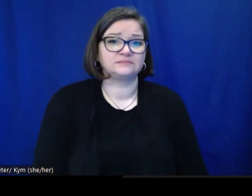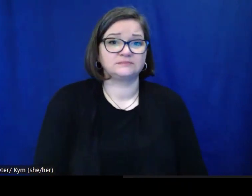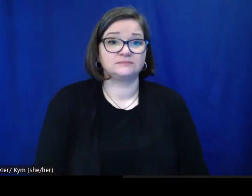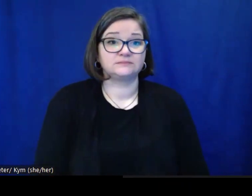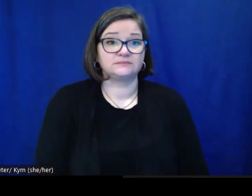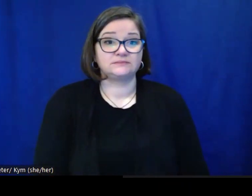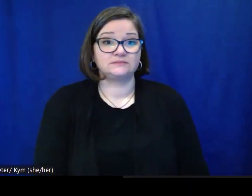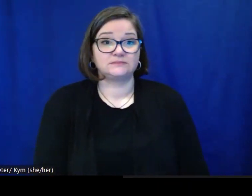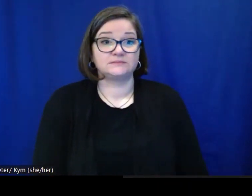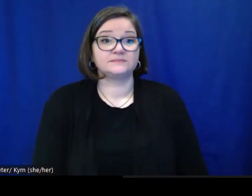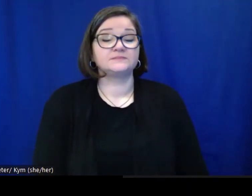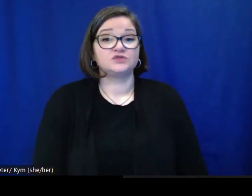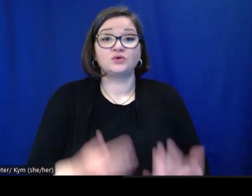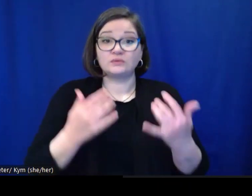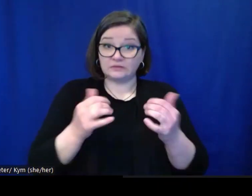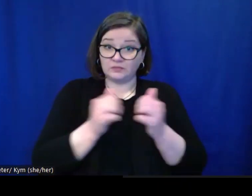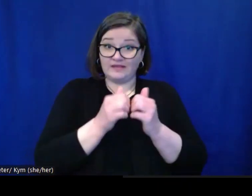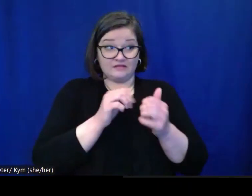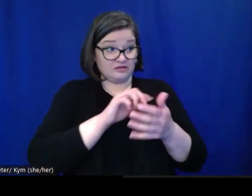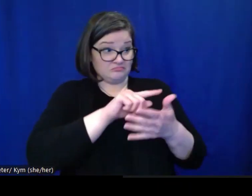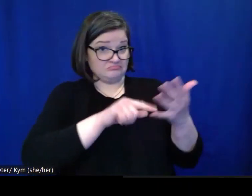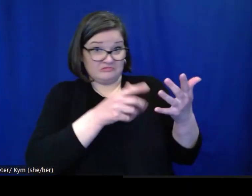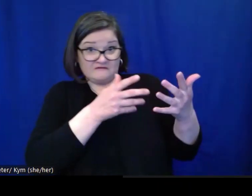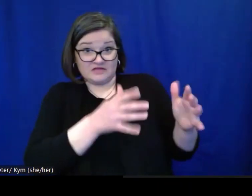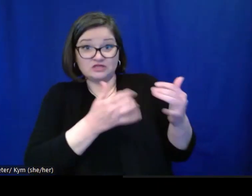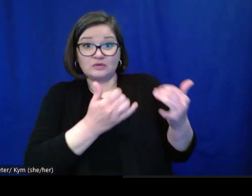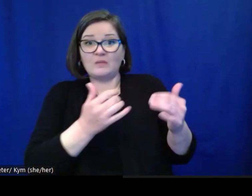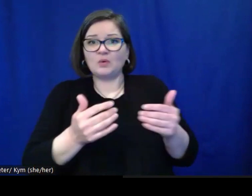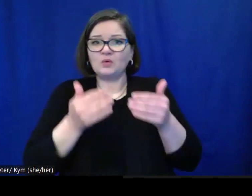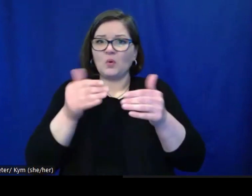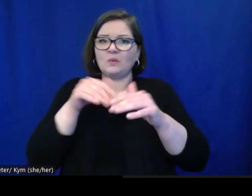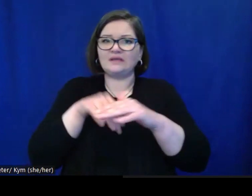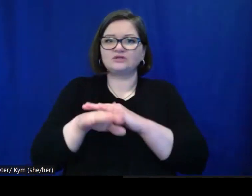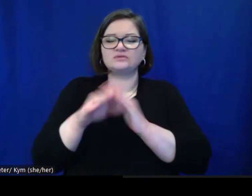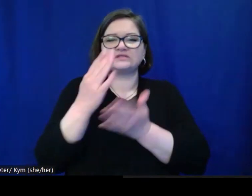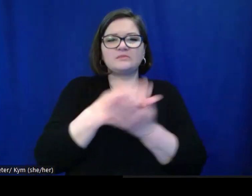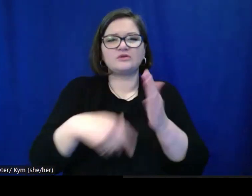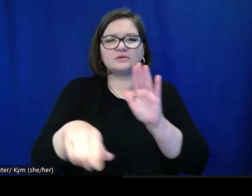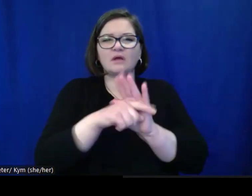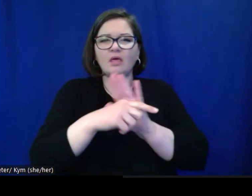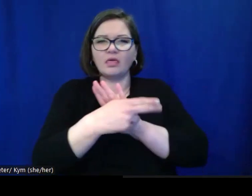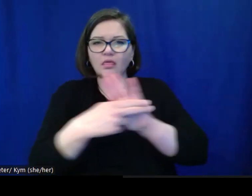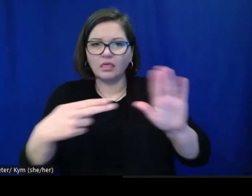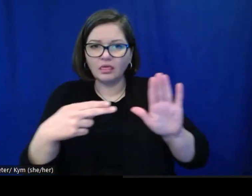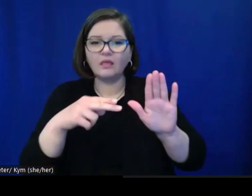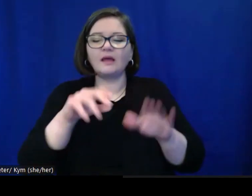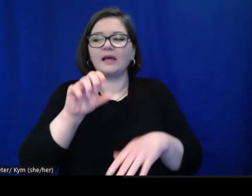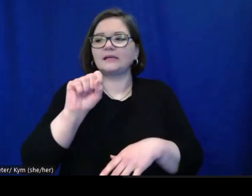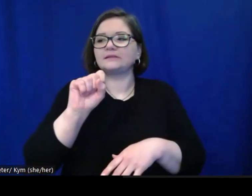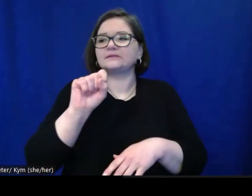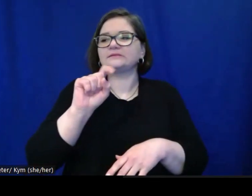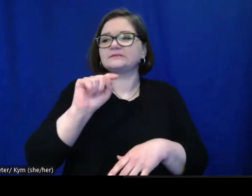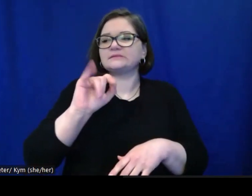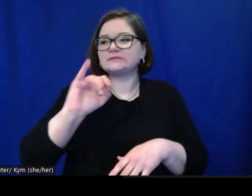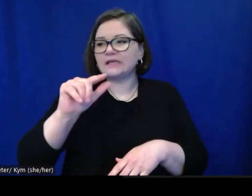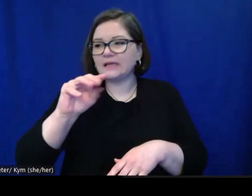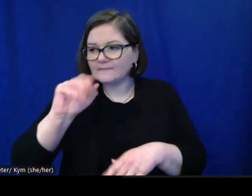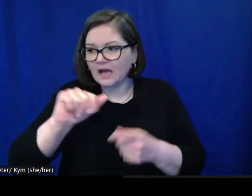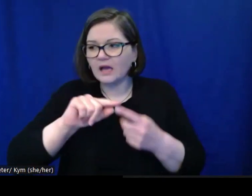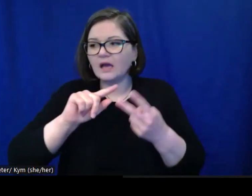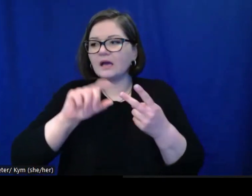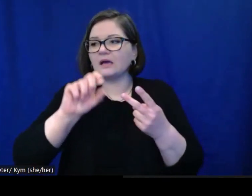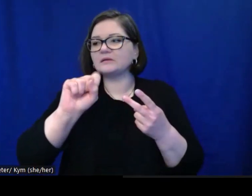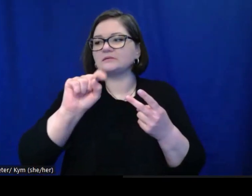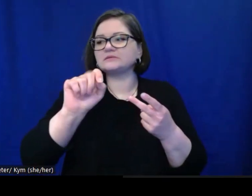So with that being said, we're going to go into a few of the stigma and stereotypes. Once again, this is not going to be a full list, but these are some of the